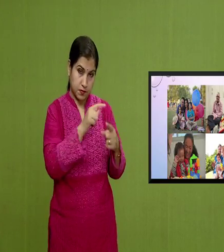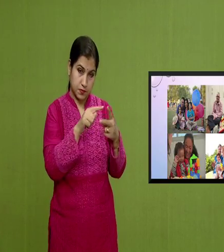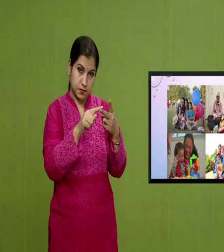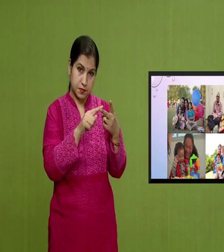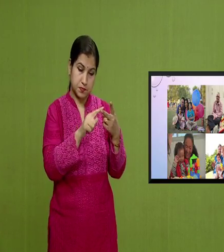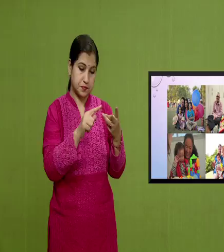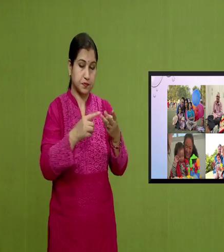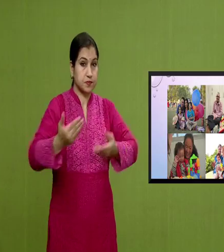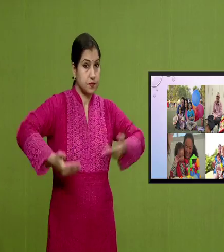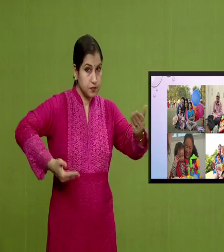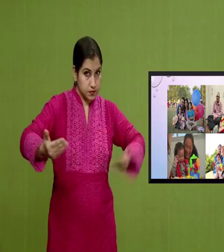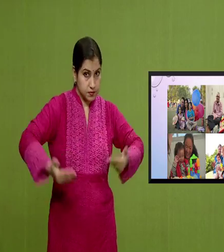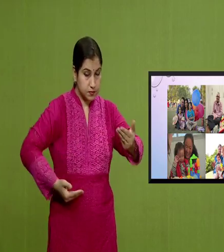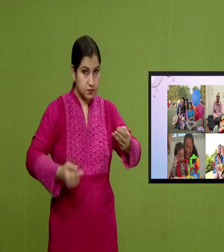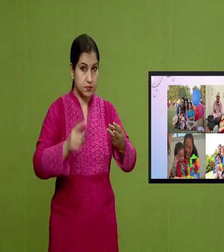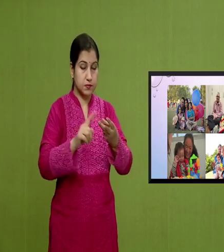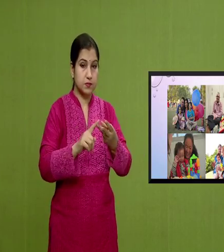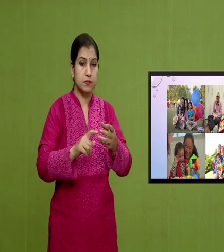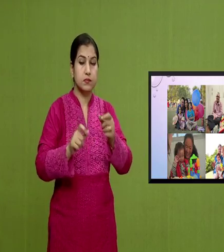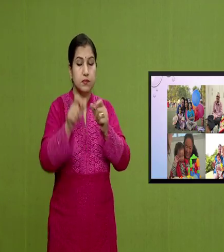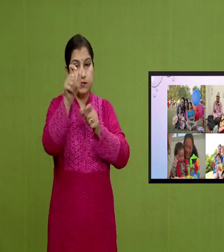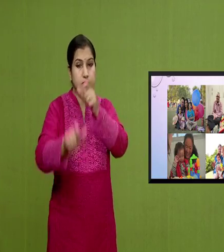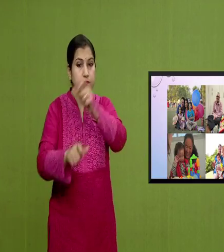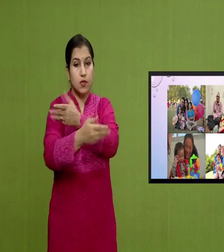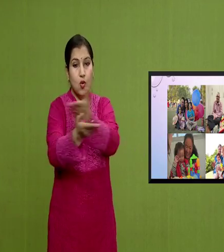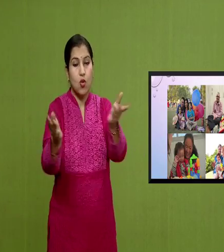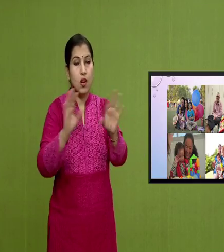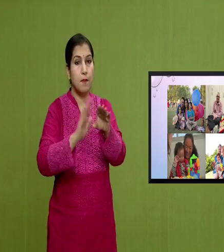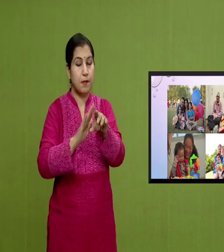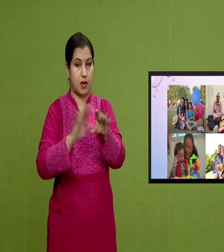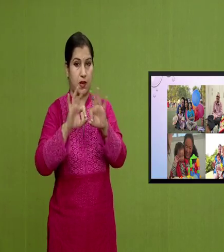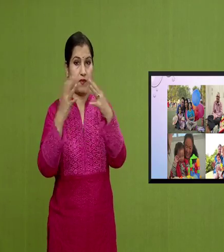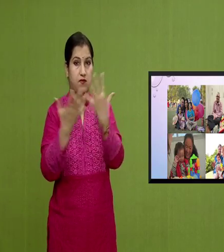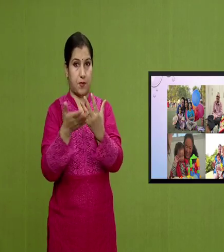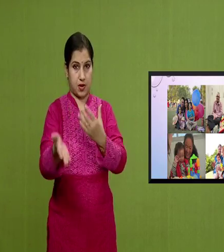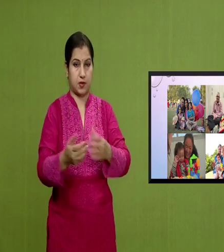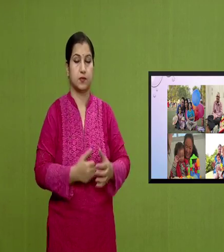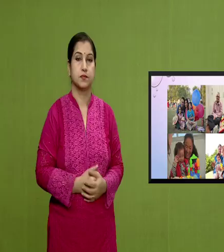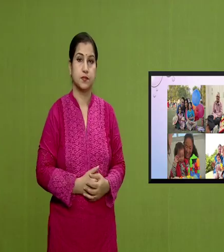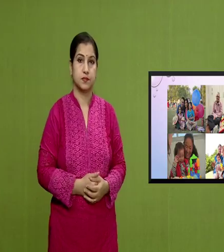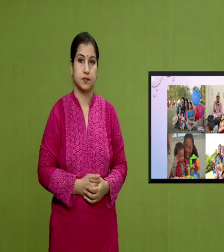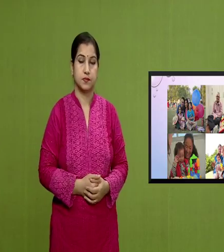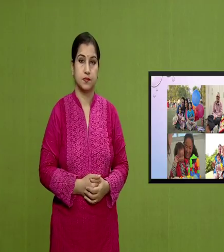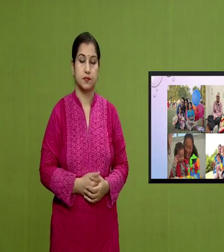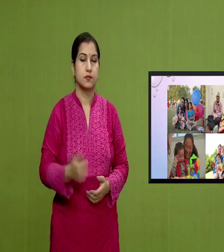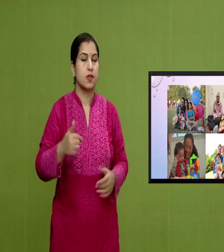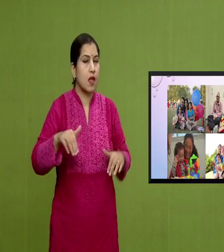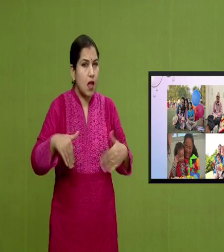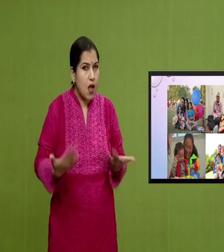and behavior of each member of the family and how they